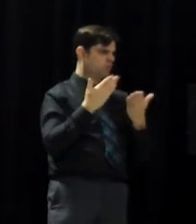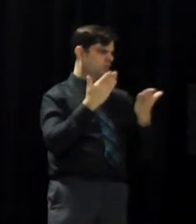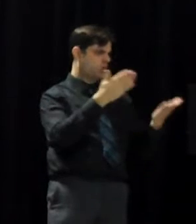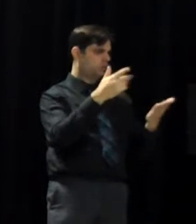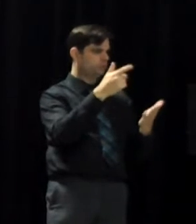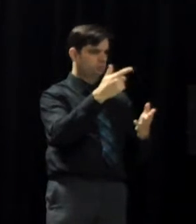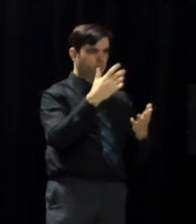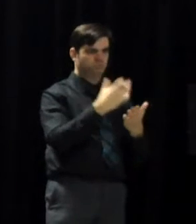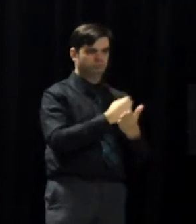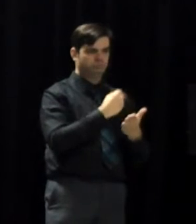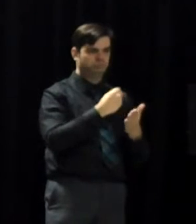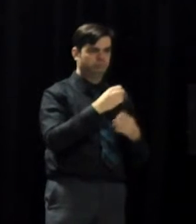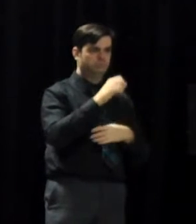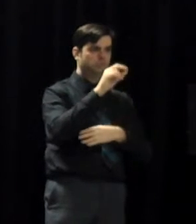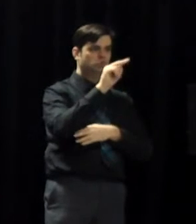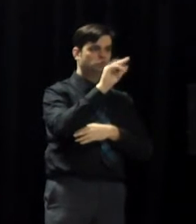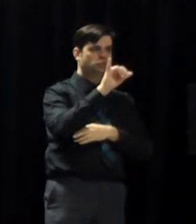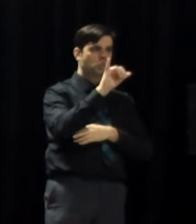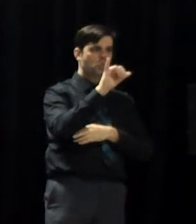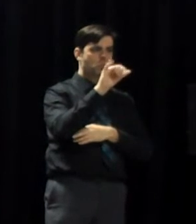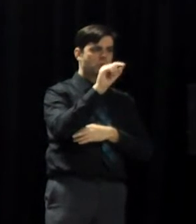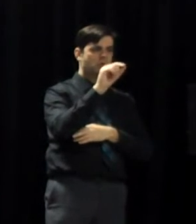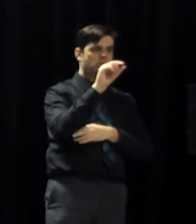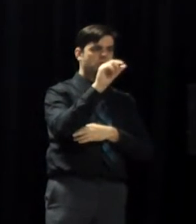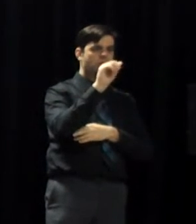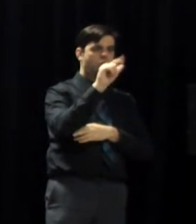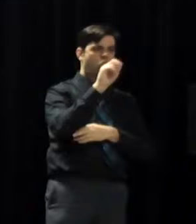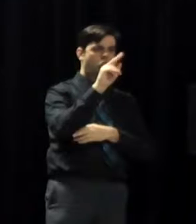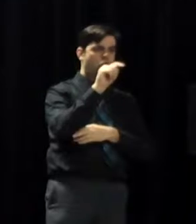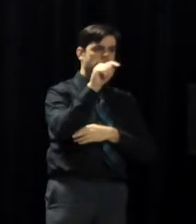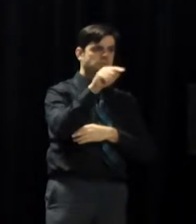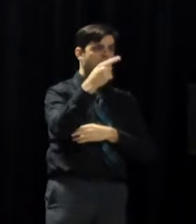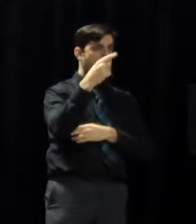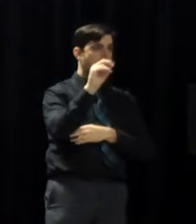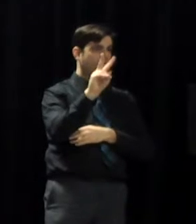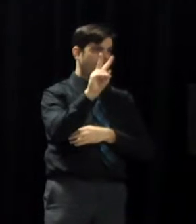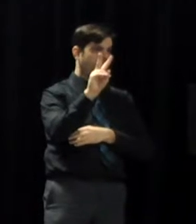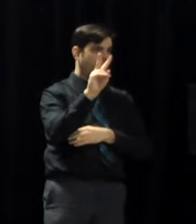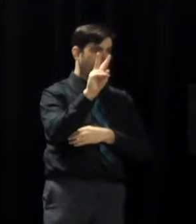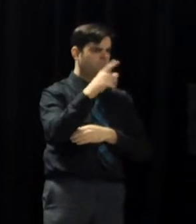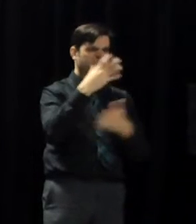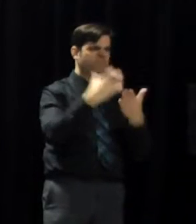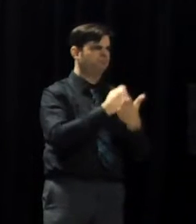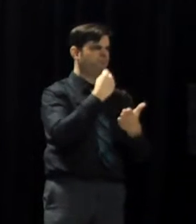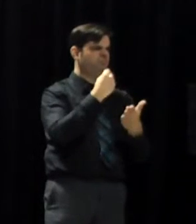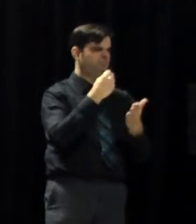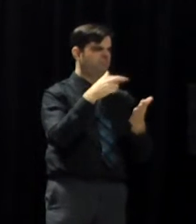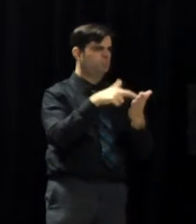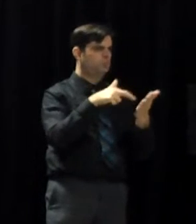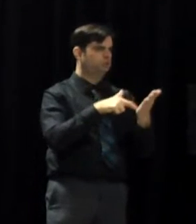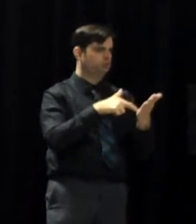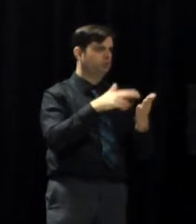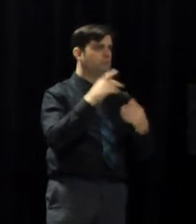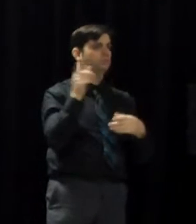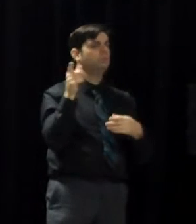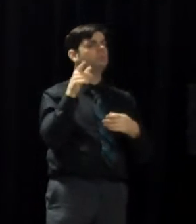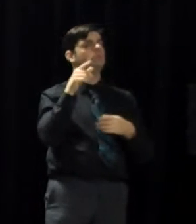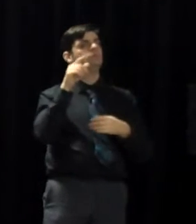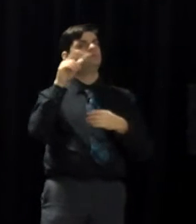up. Select Onondaga County, and then when we push out communications, you'll get those texted to you. Those are